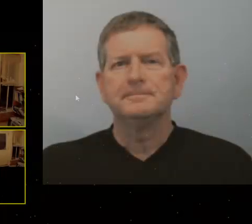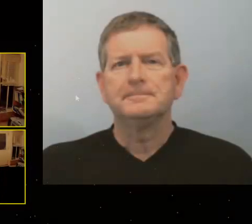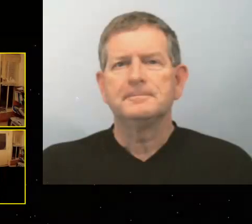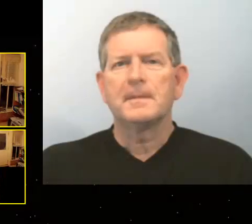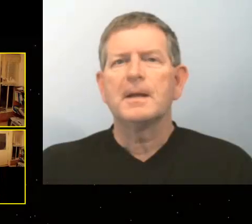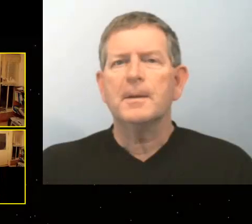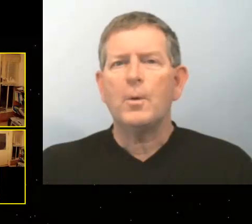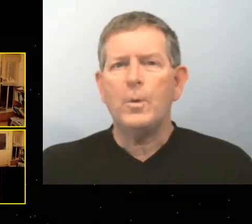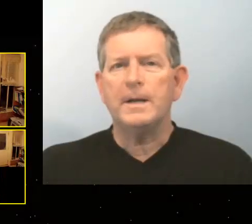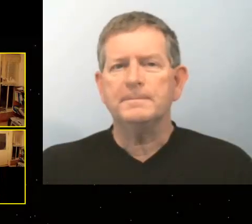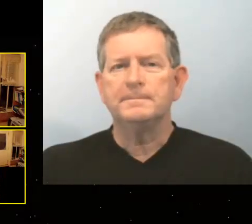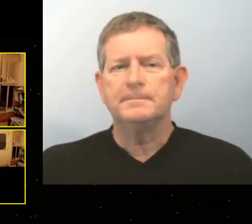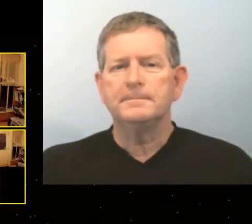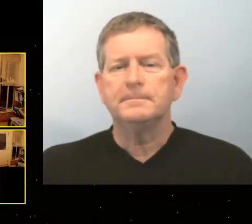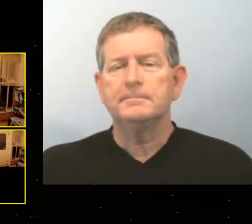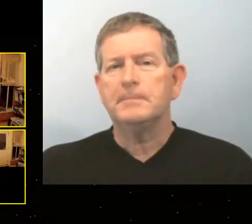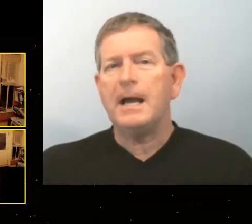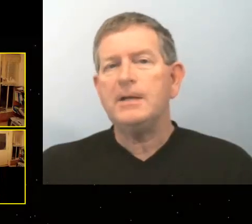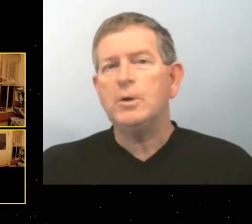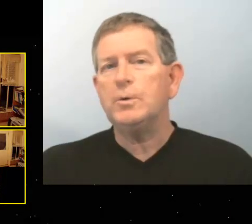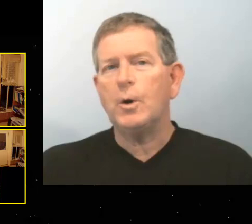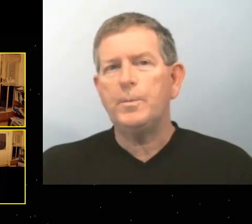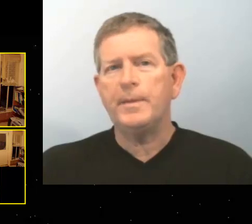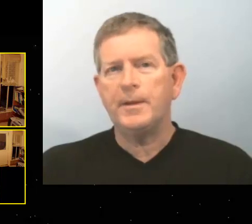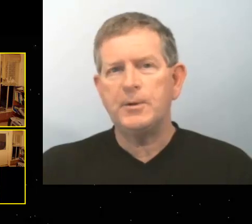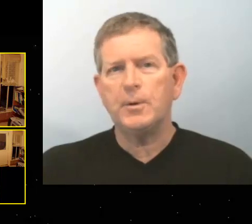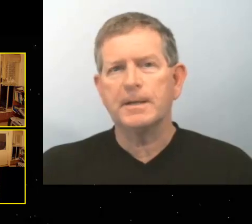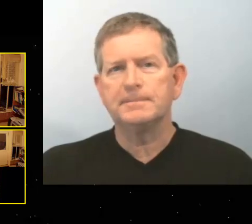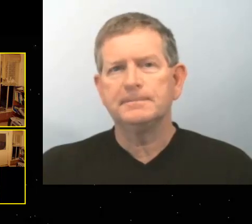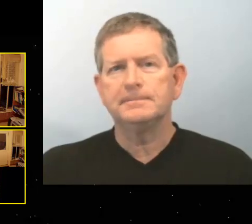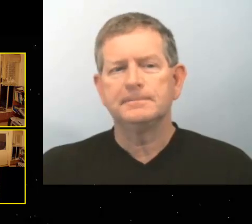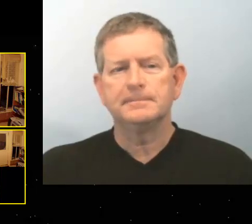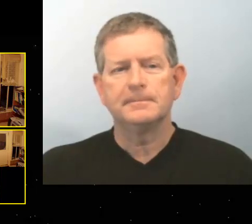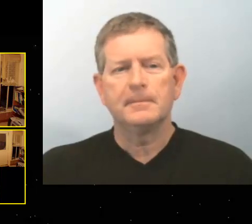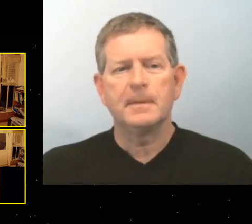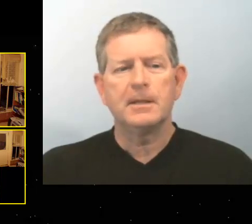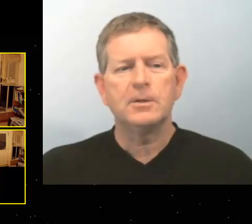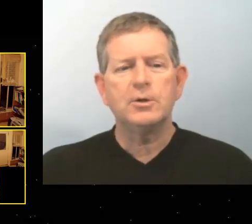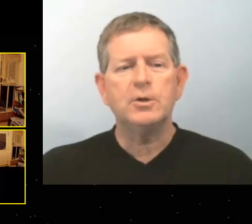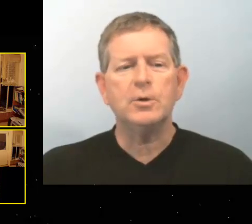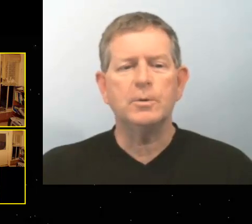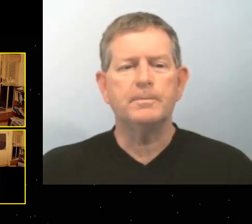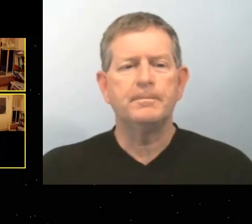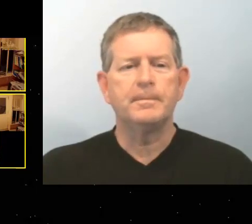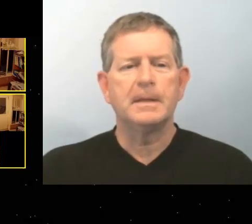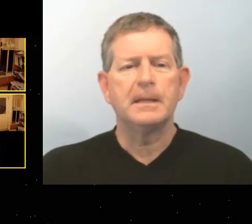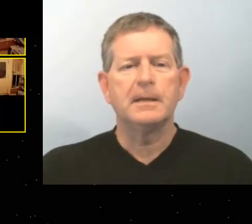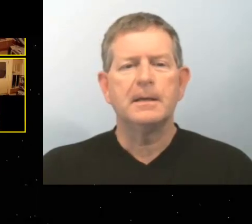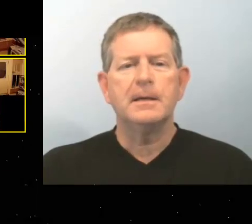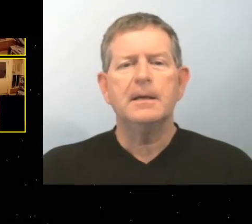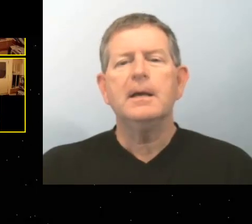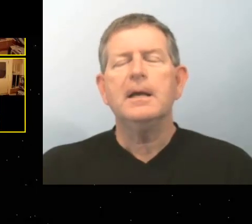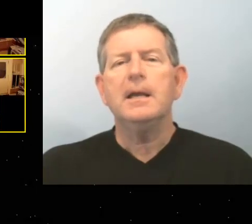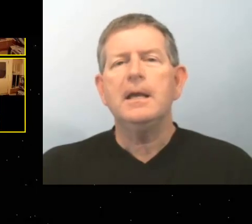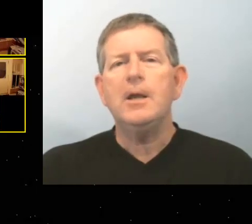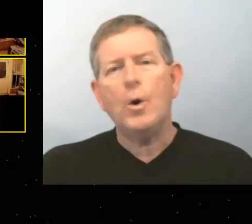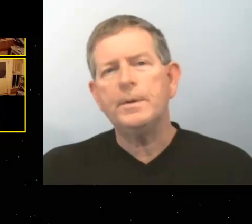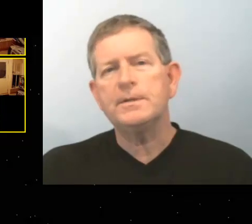1. I don't open the door. 2. He opens